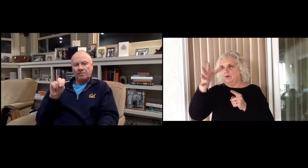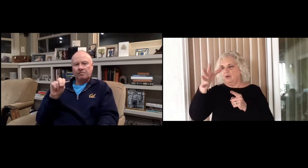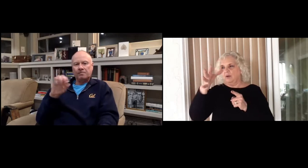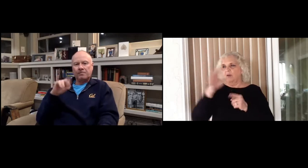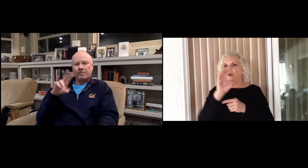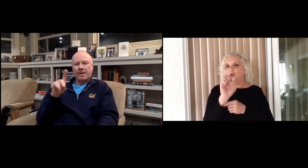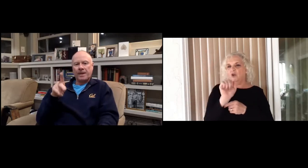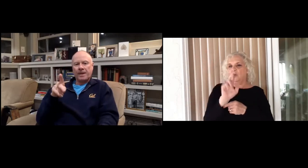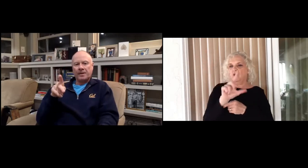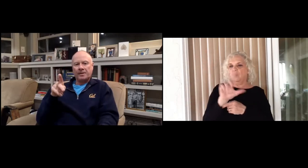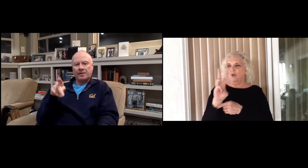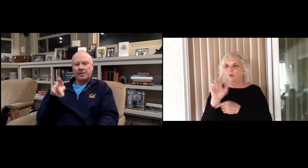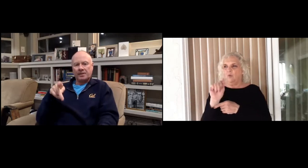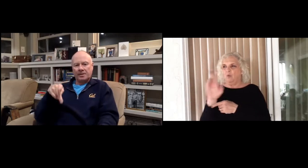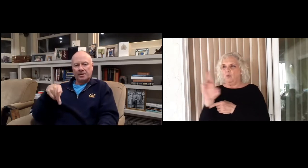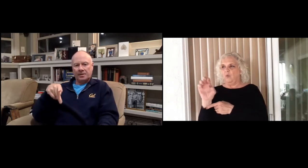Warren and